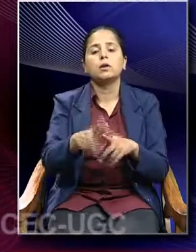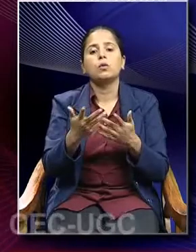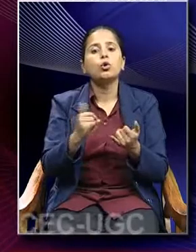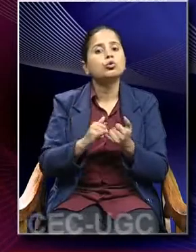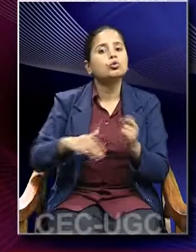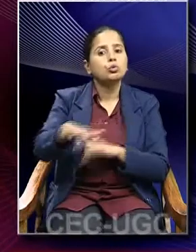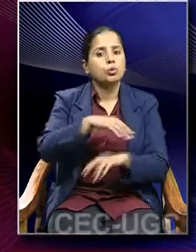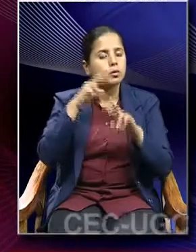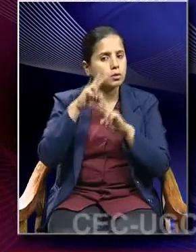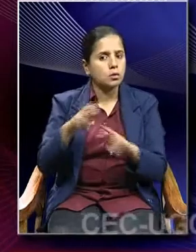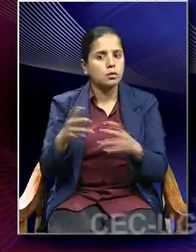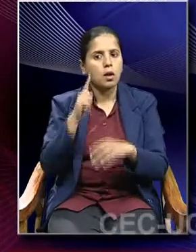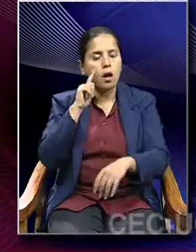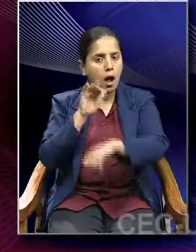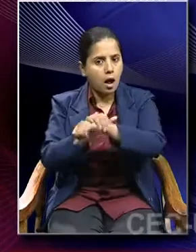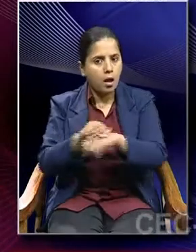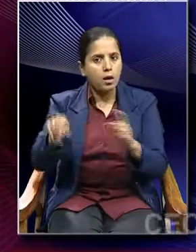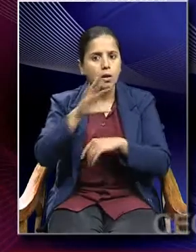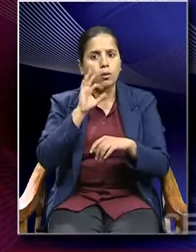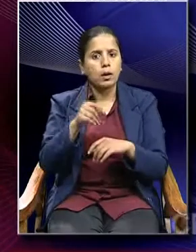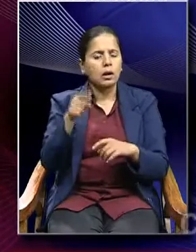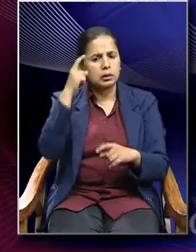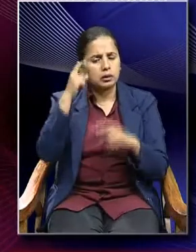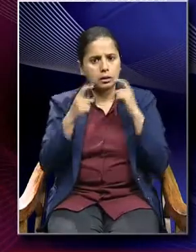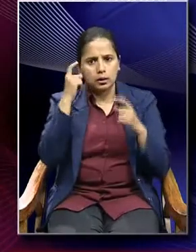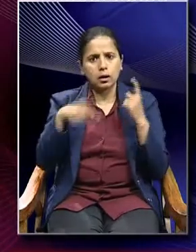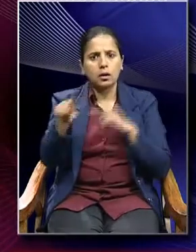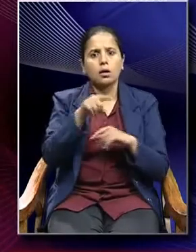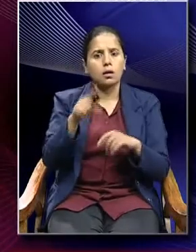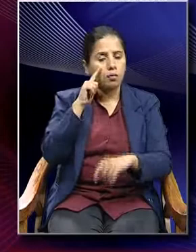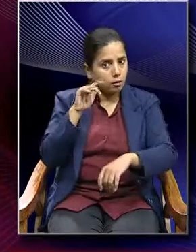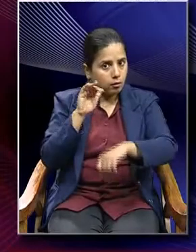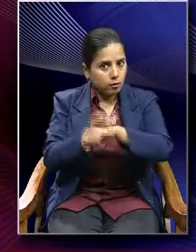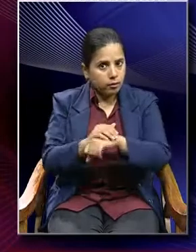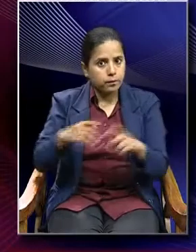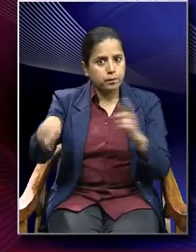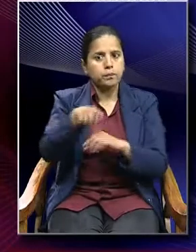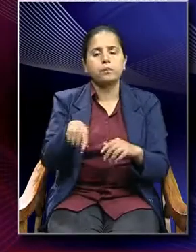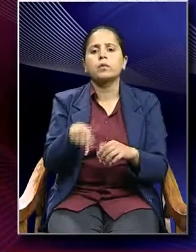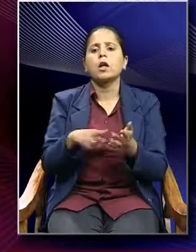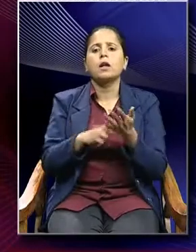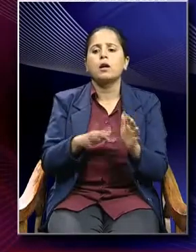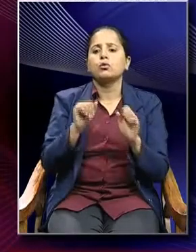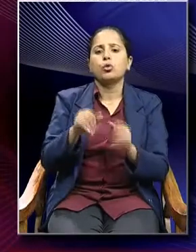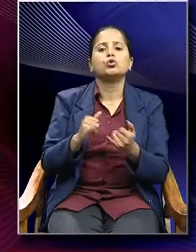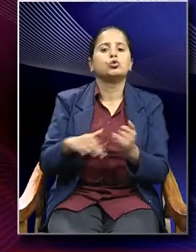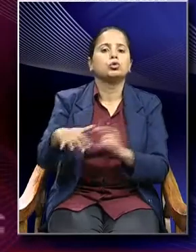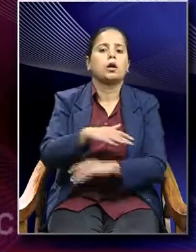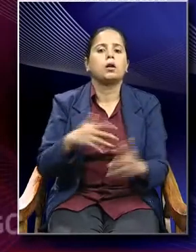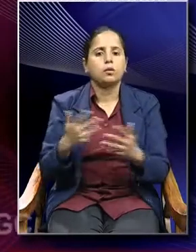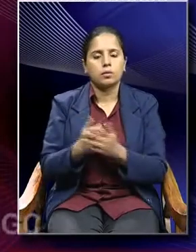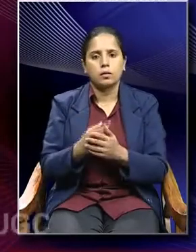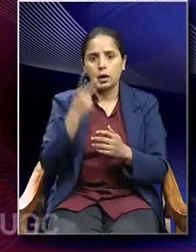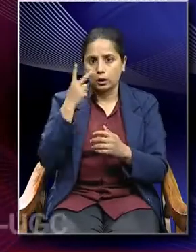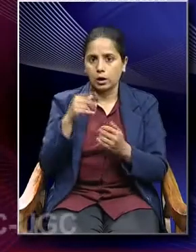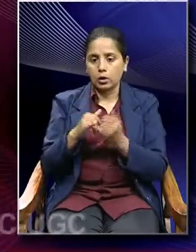study identified by the key thinkers was to identify the nature of society. What kind